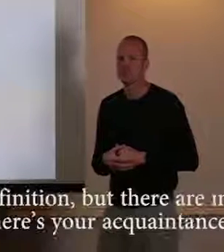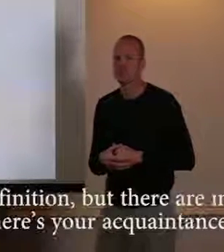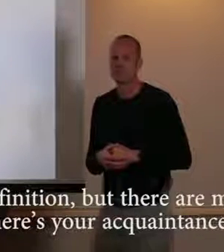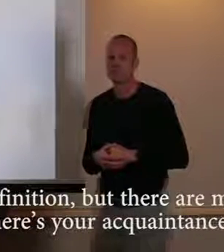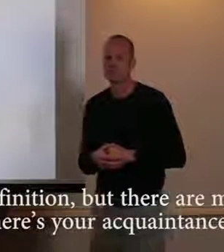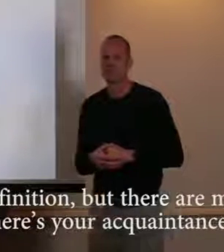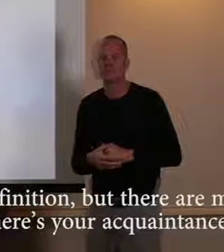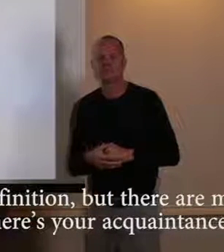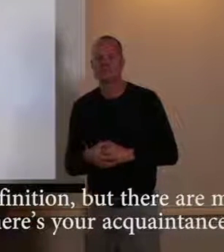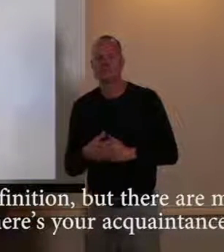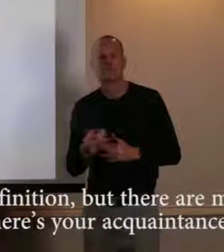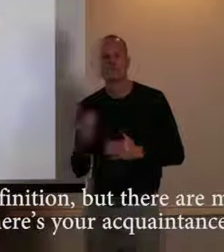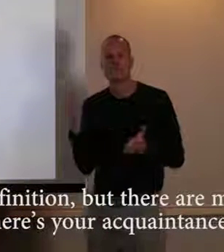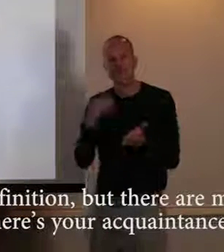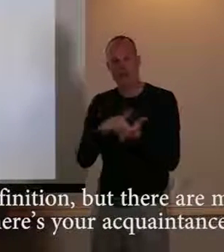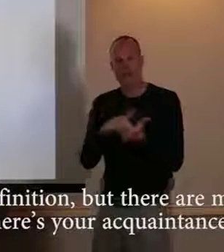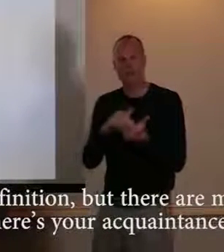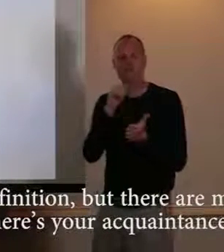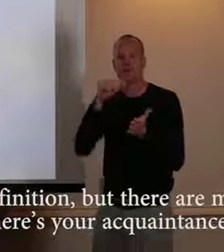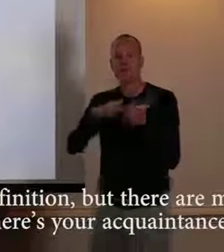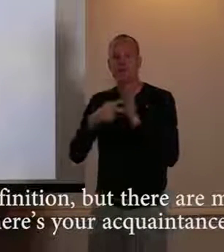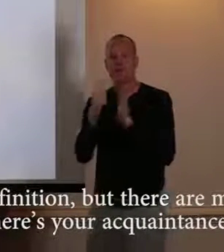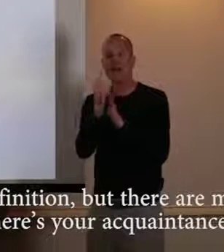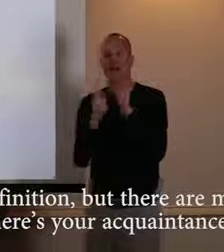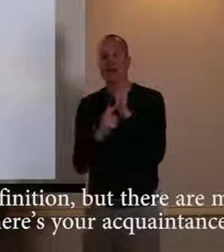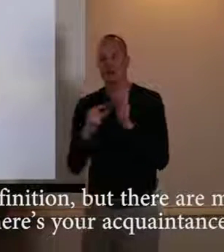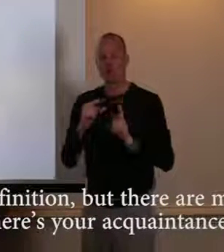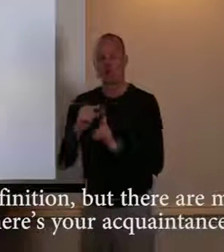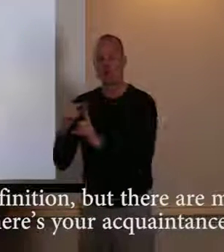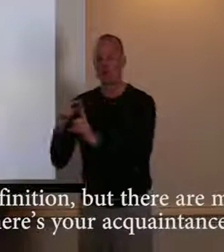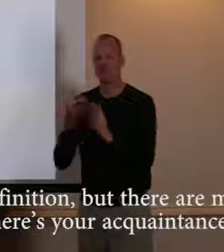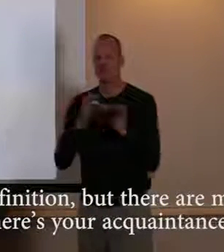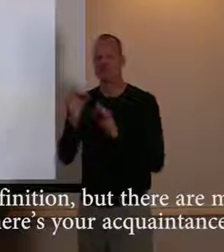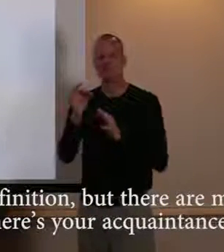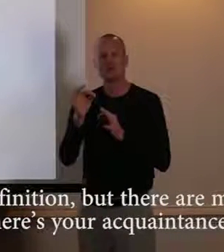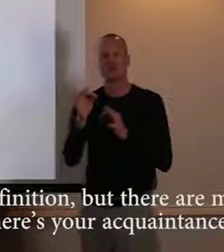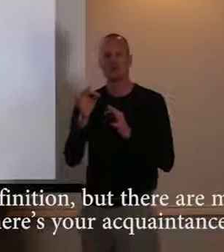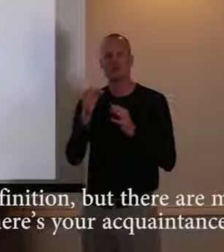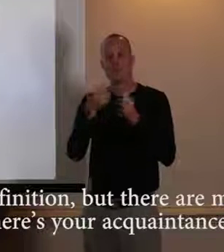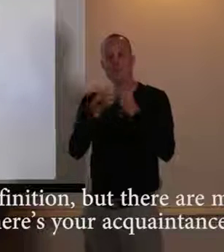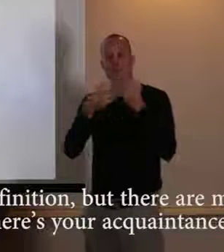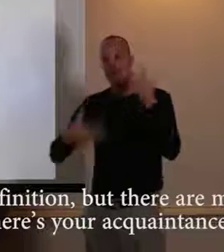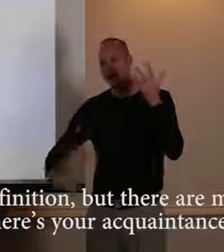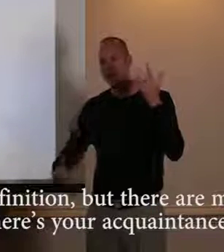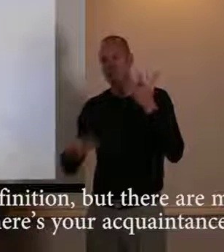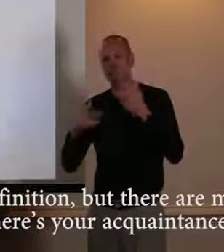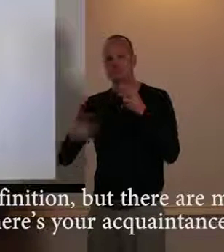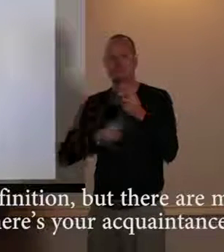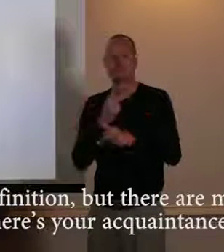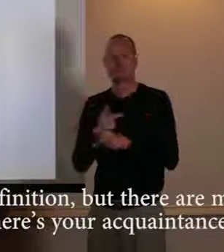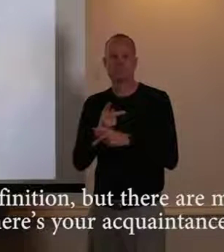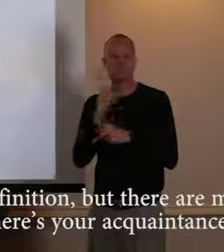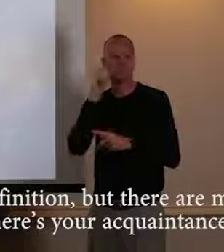So again, this is not a legal definition, but there are many types of sexual violence. So there's your acquaintance